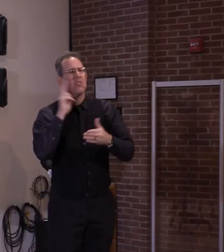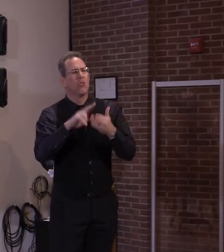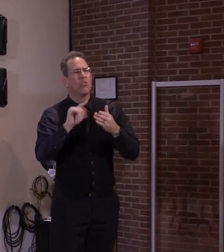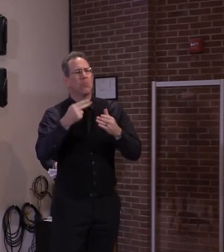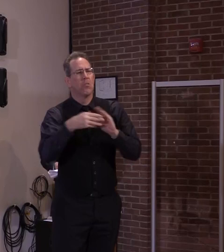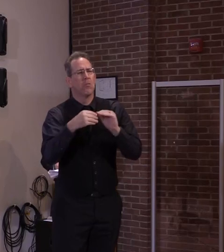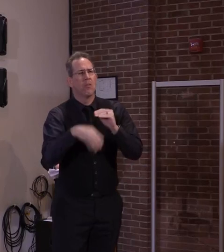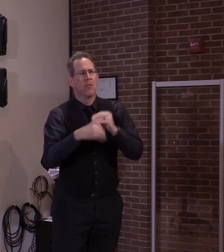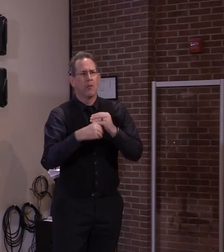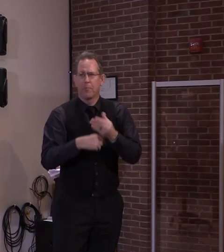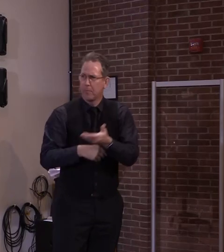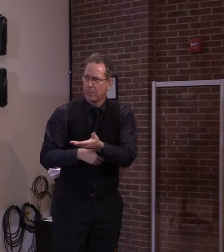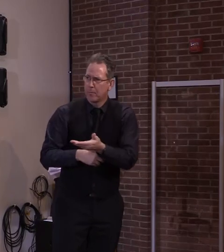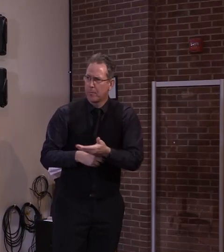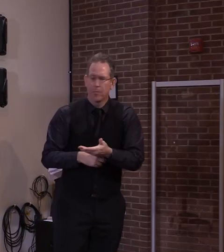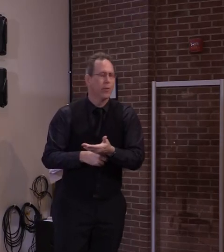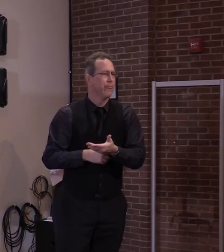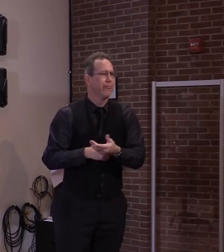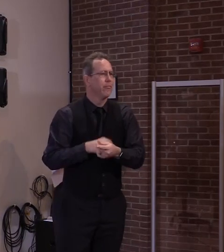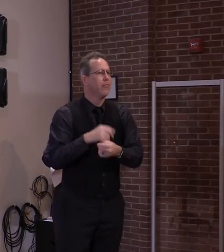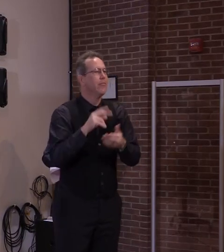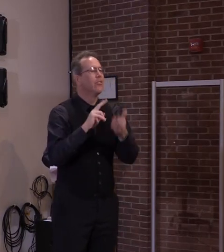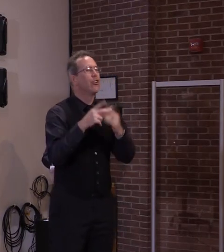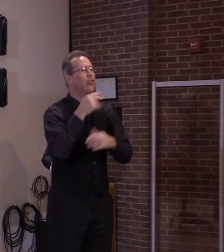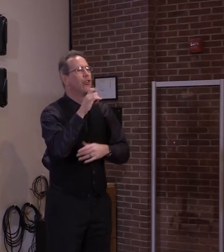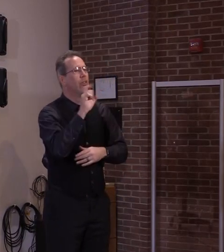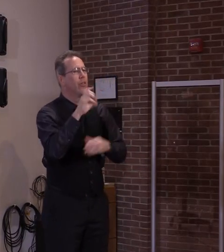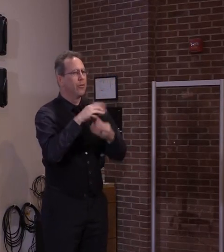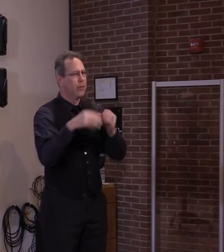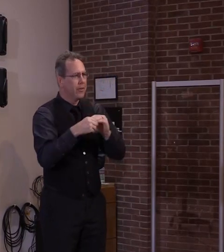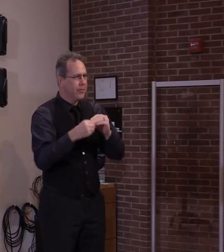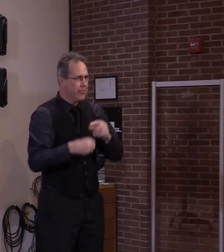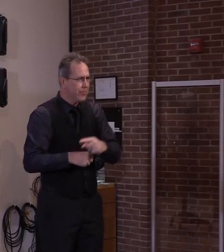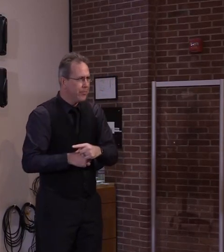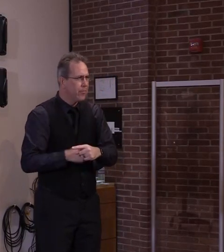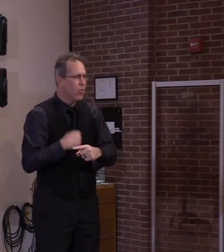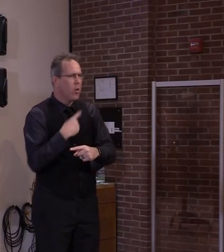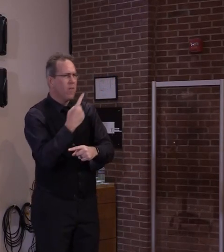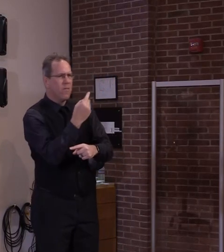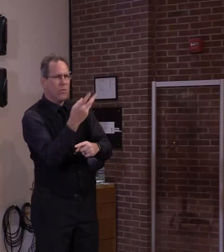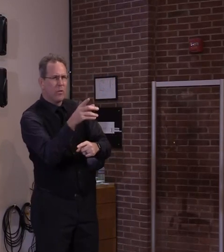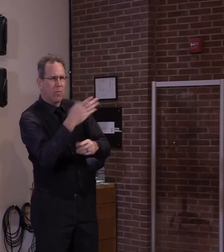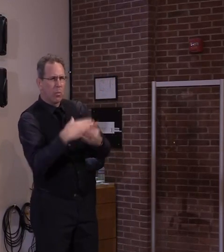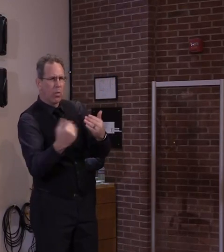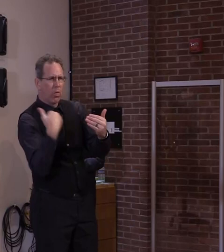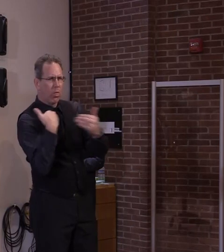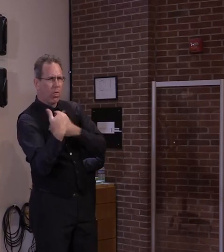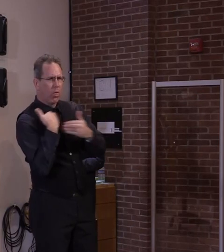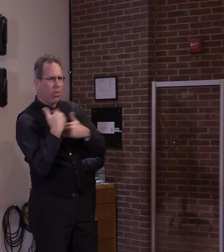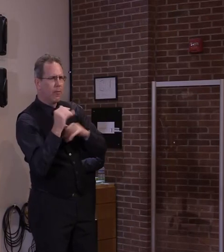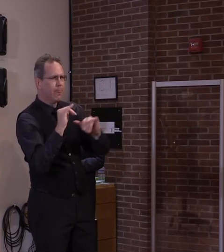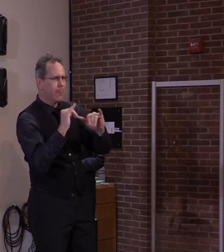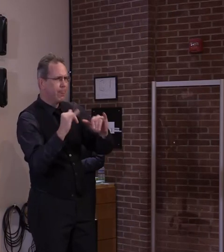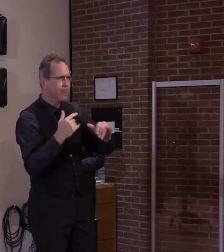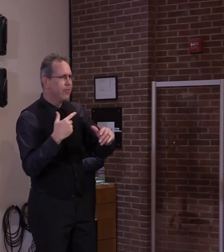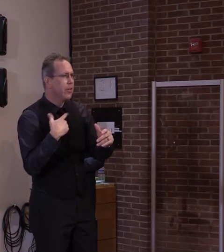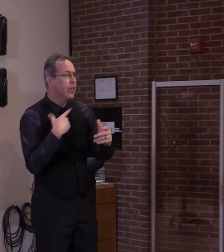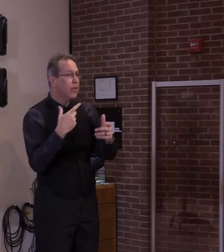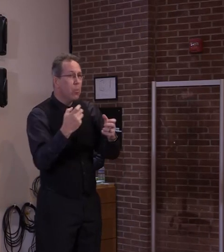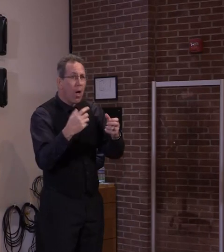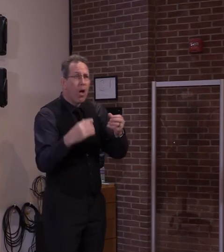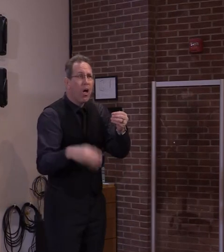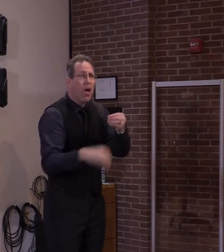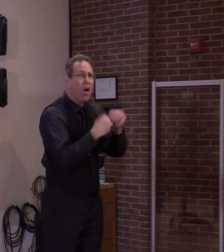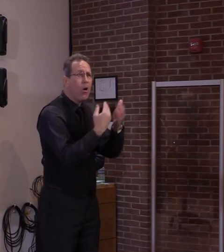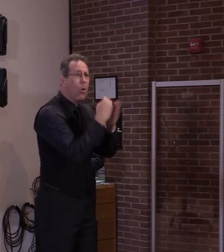Yeah, I just wanted to clarify. A couple questions now have led me to believe that people think we may have issued new business guidance. And we